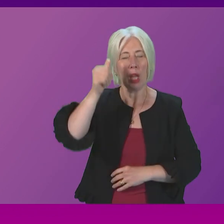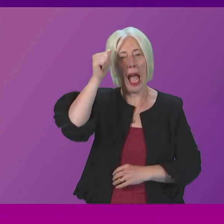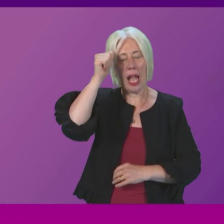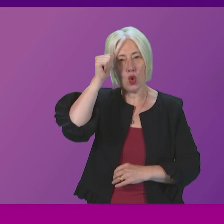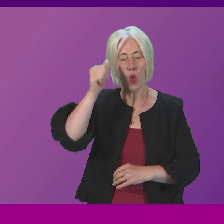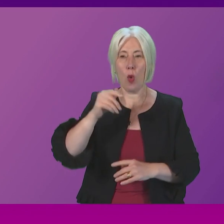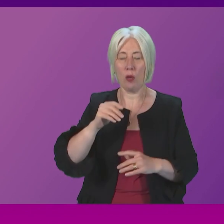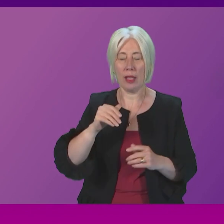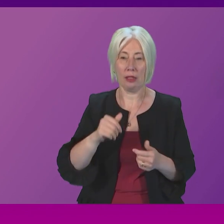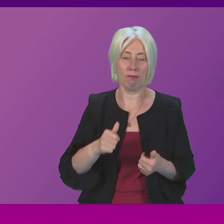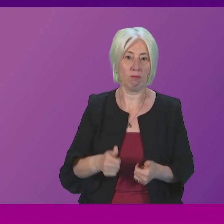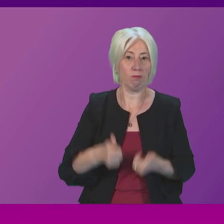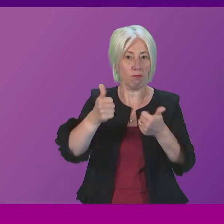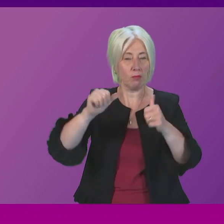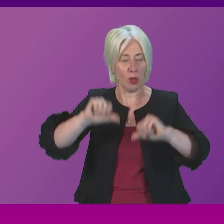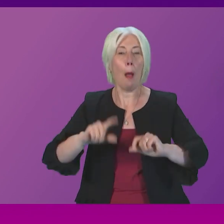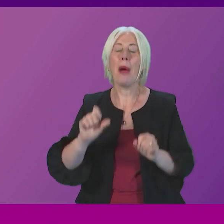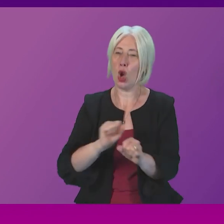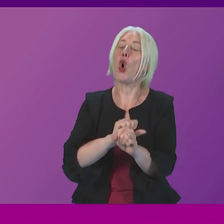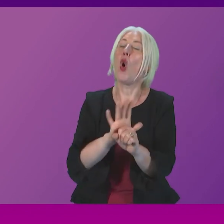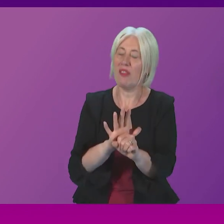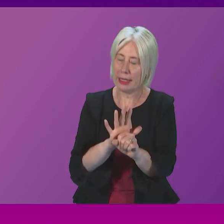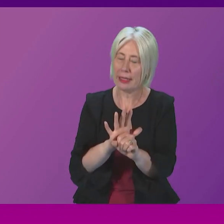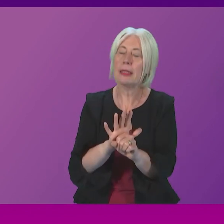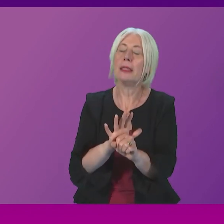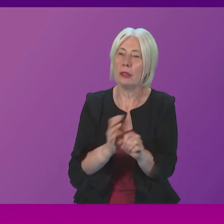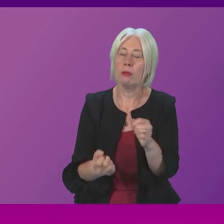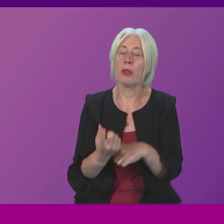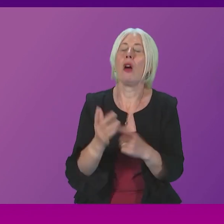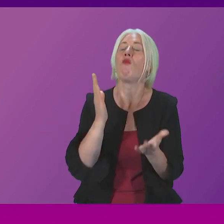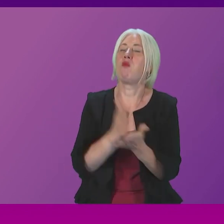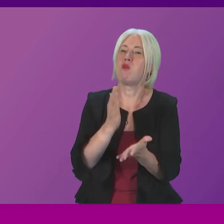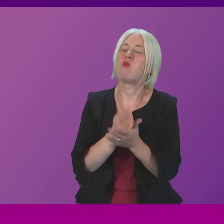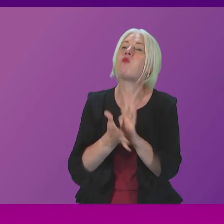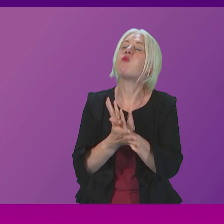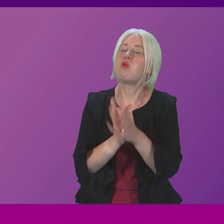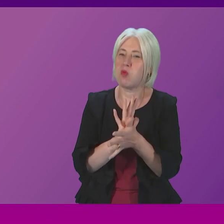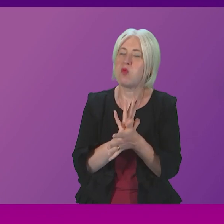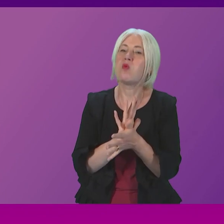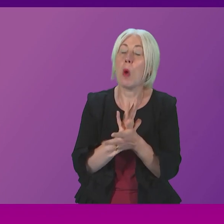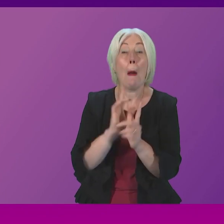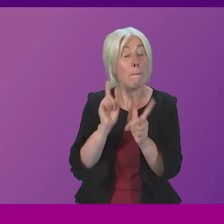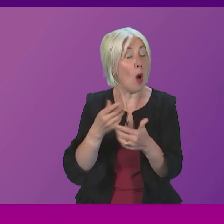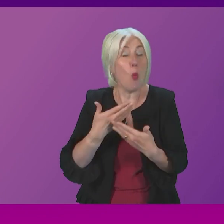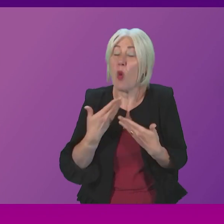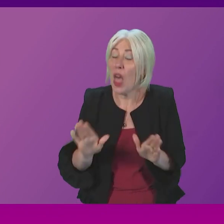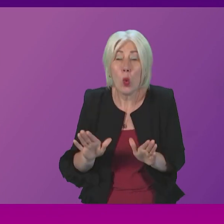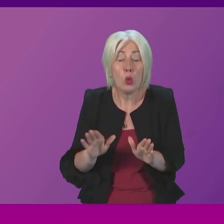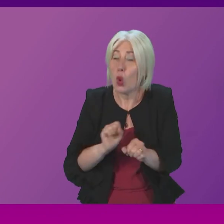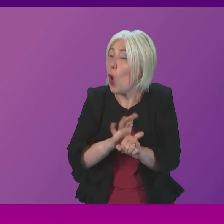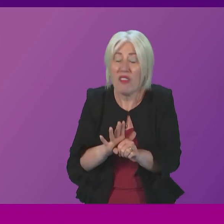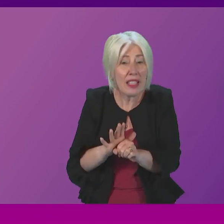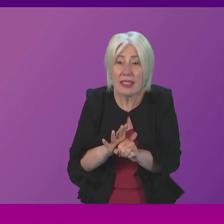end on this. The COVID came, and it was very, very damaging. But actually, without COVID, I wouldn't